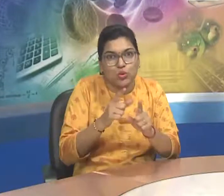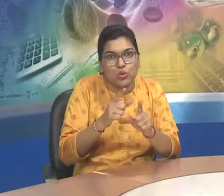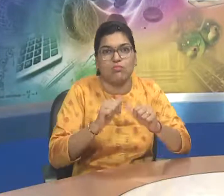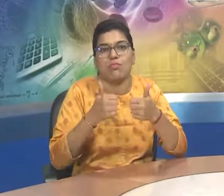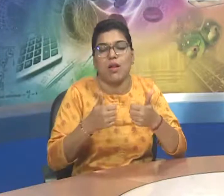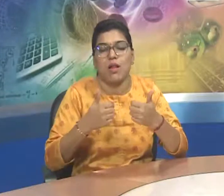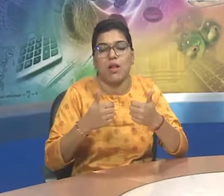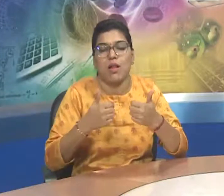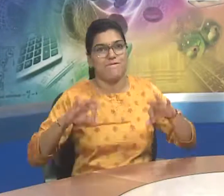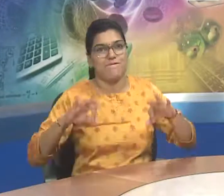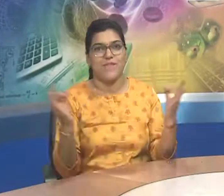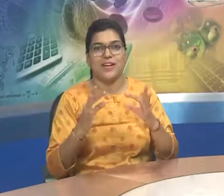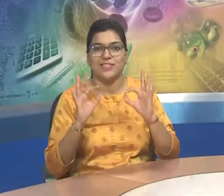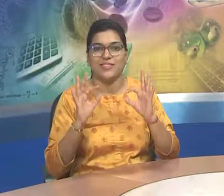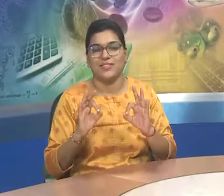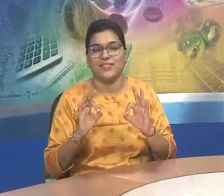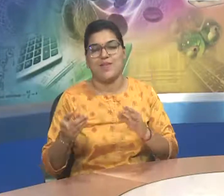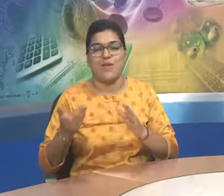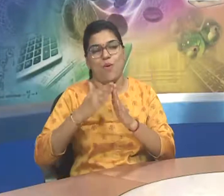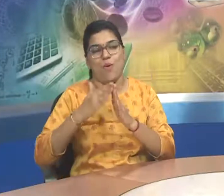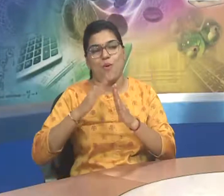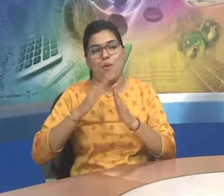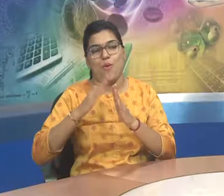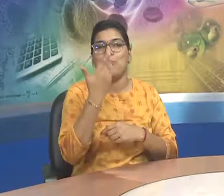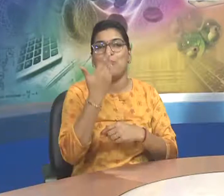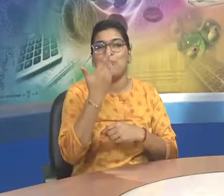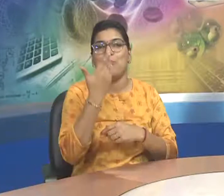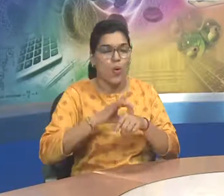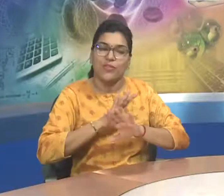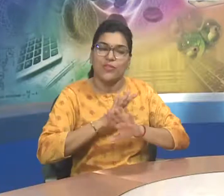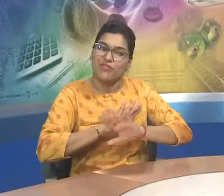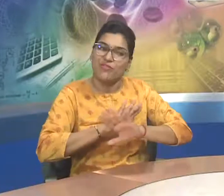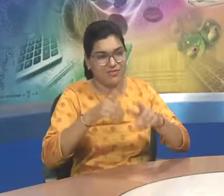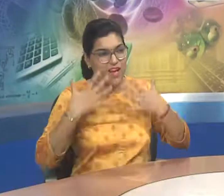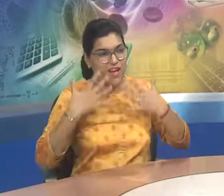to the treatment and will be